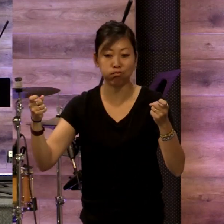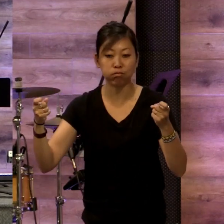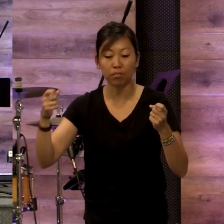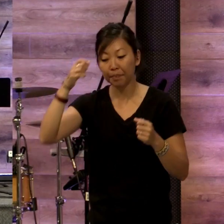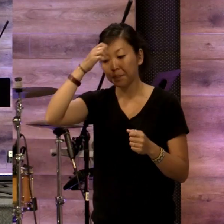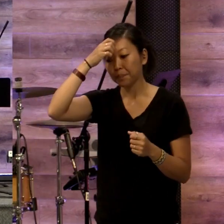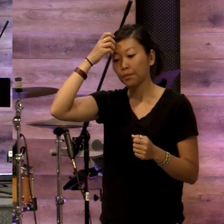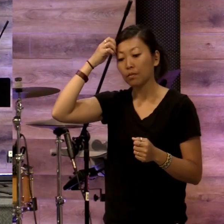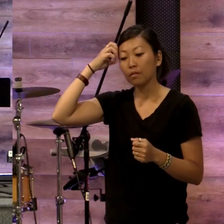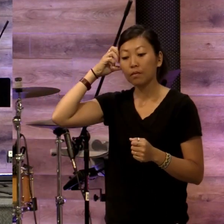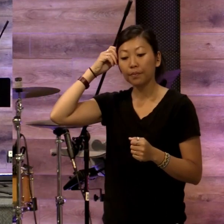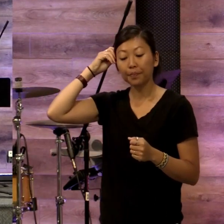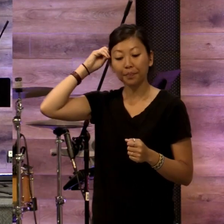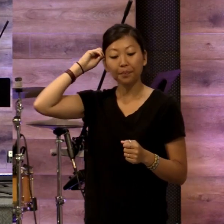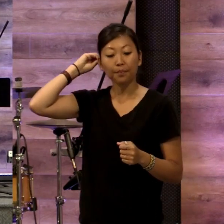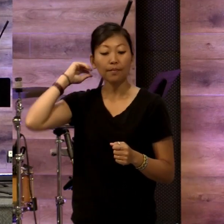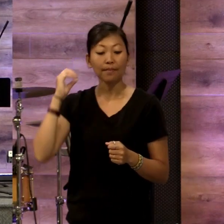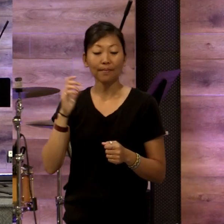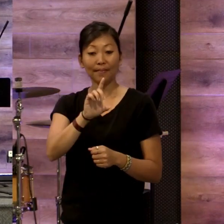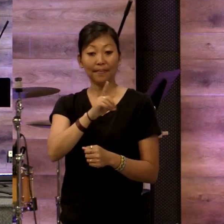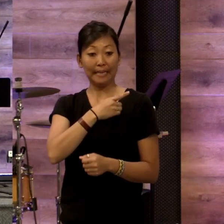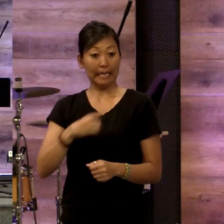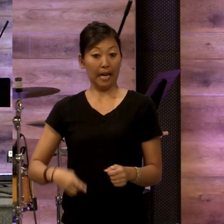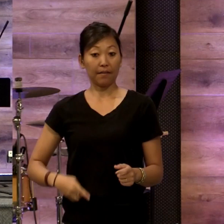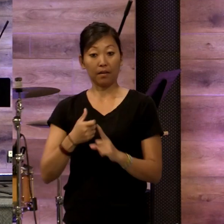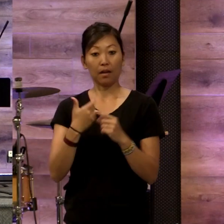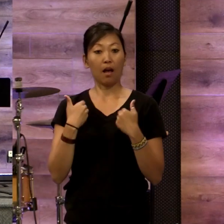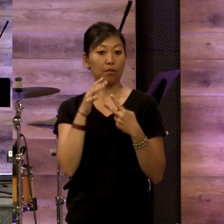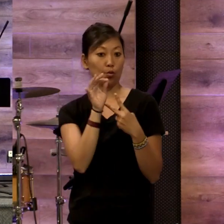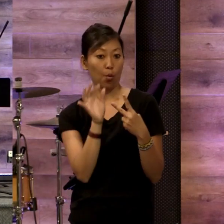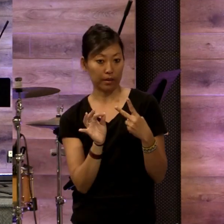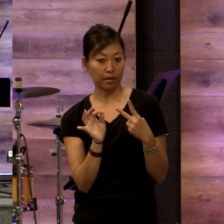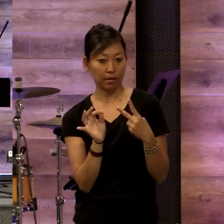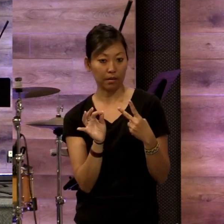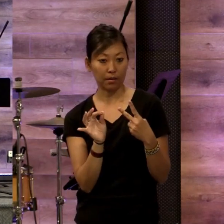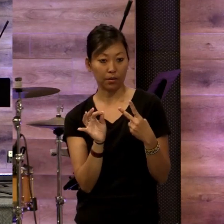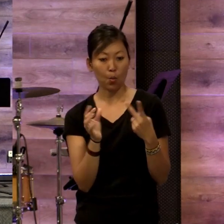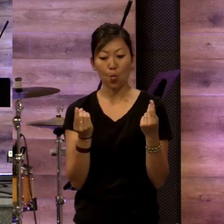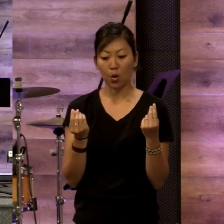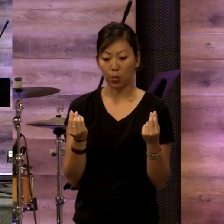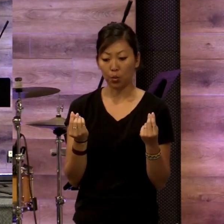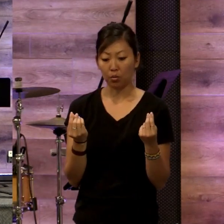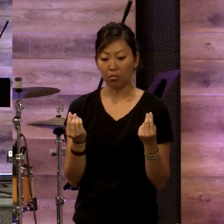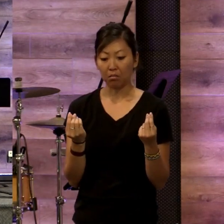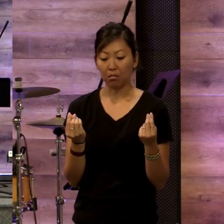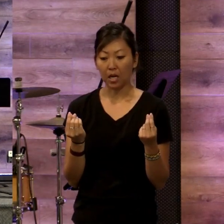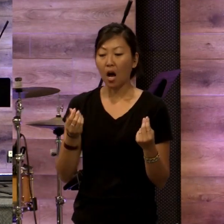In this moment, David had a choice. Is he going to take matters of the kingdom into his own